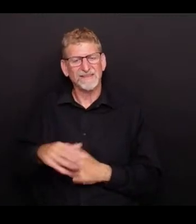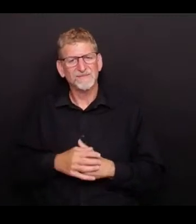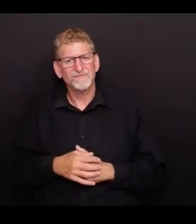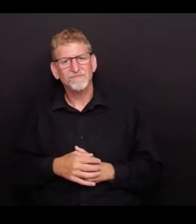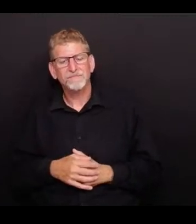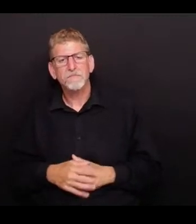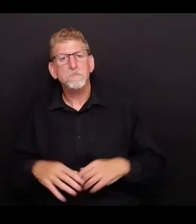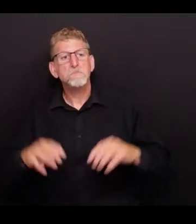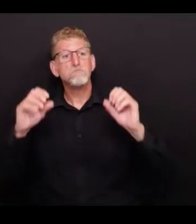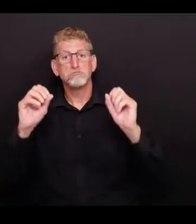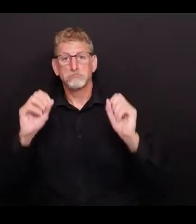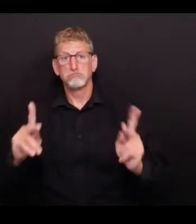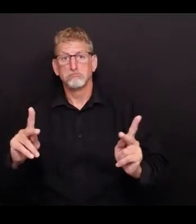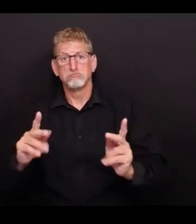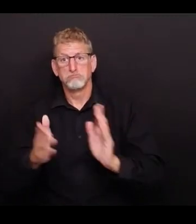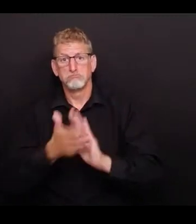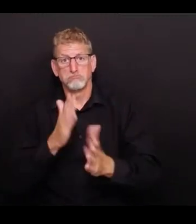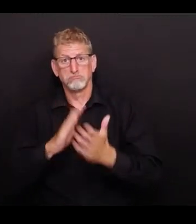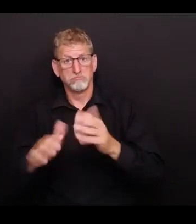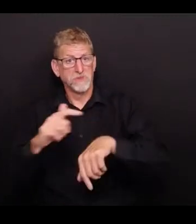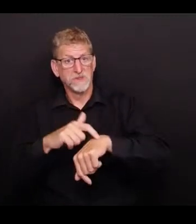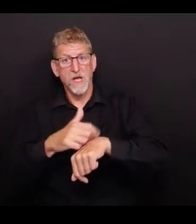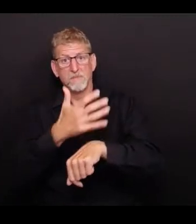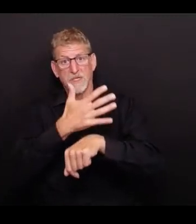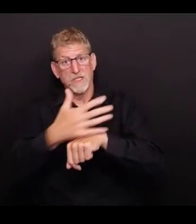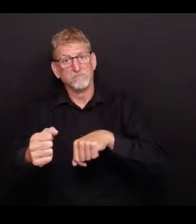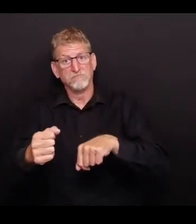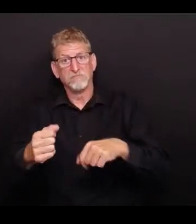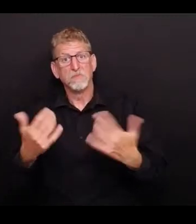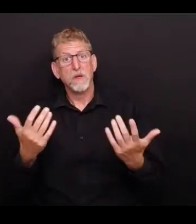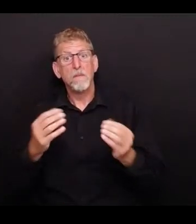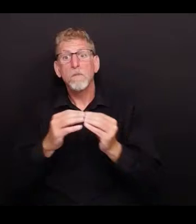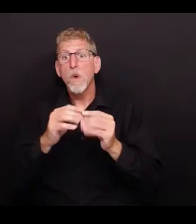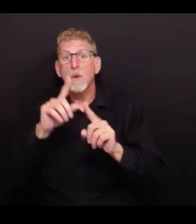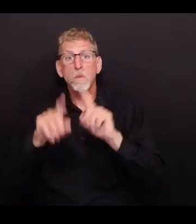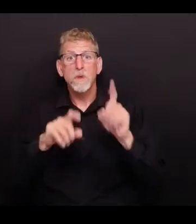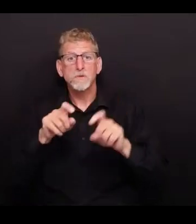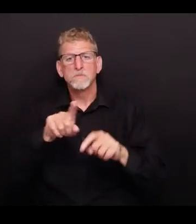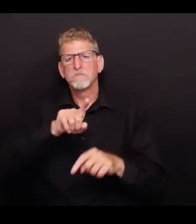Thank you. All right, that is all the time we have for today. If you have any